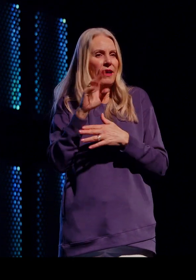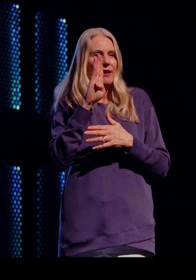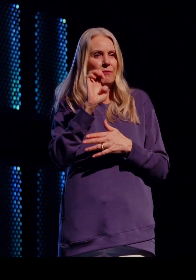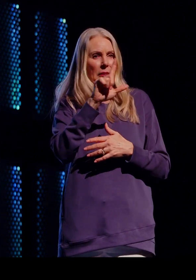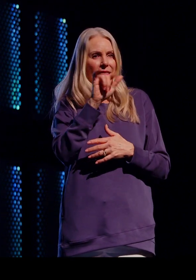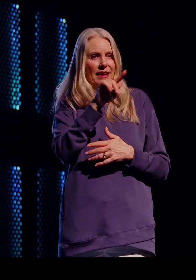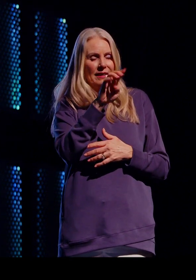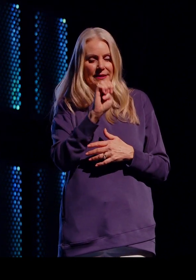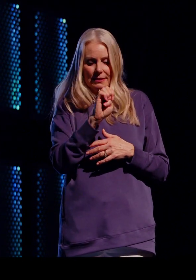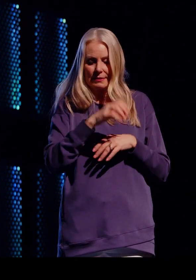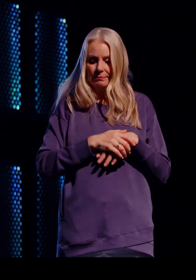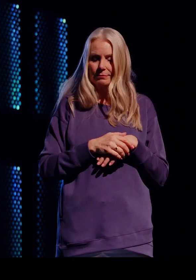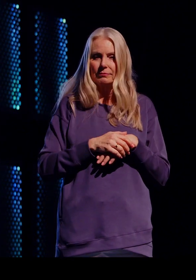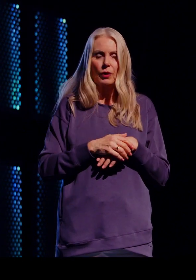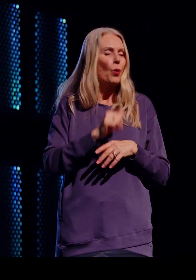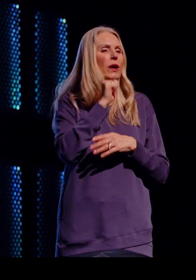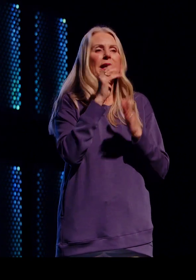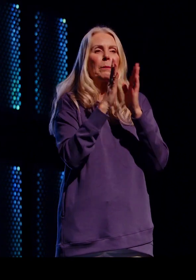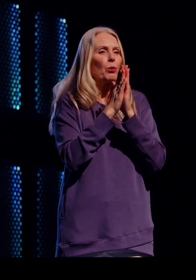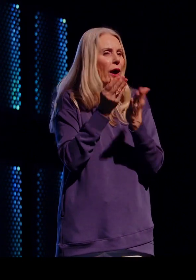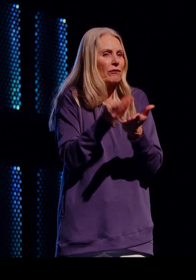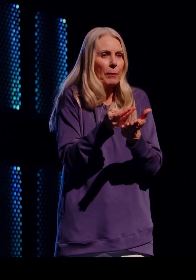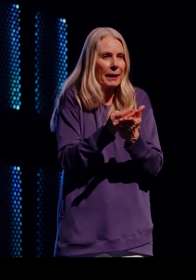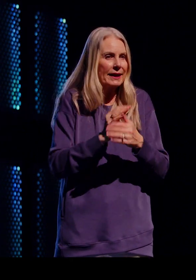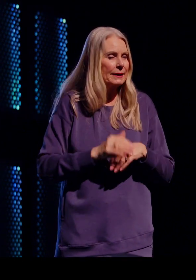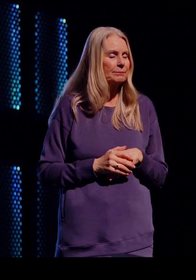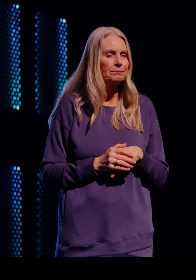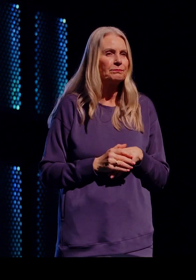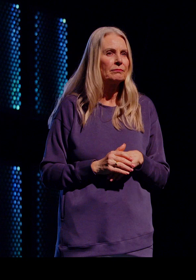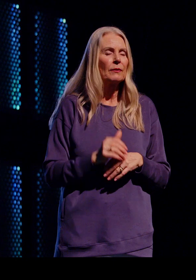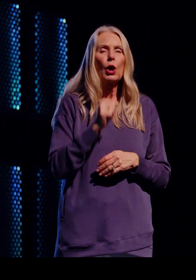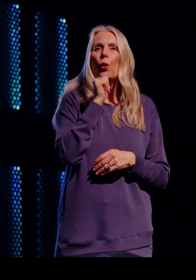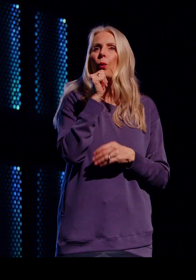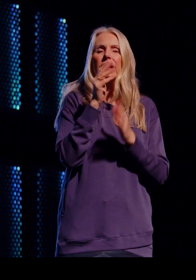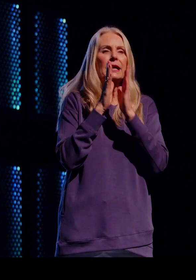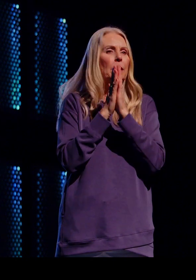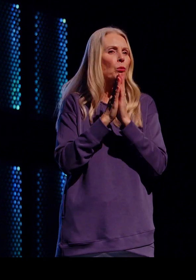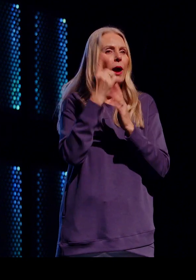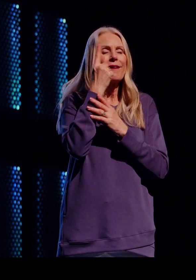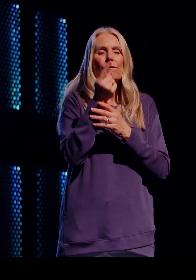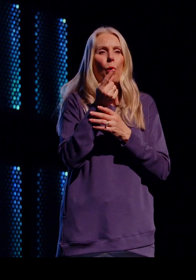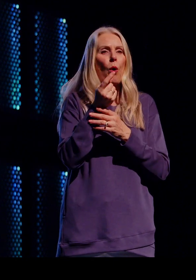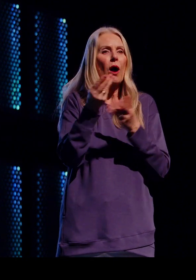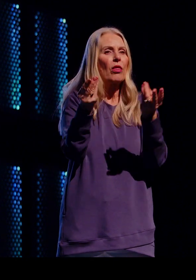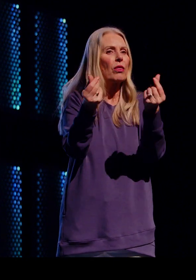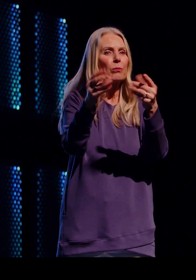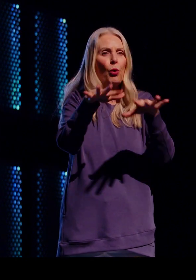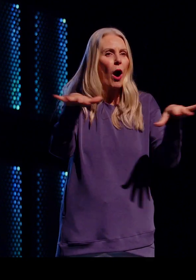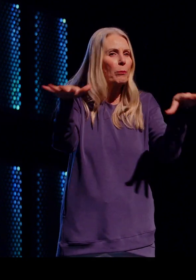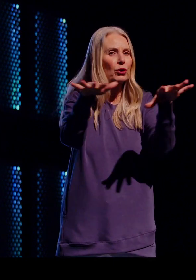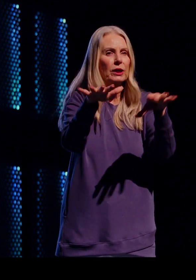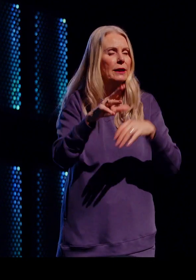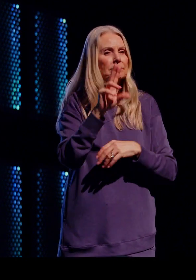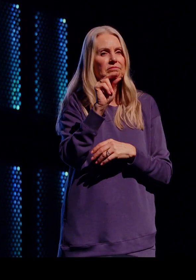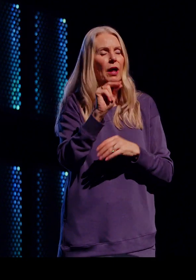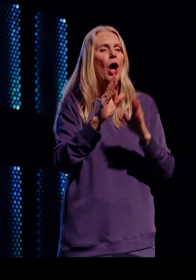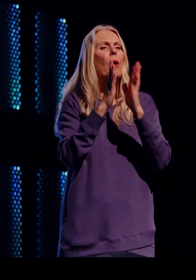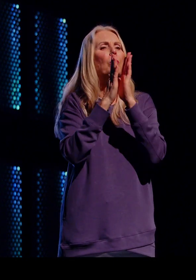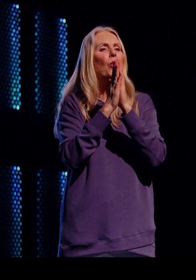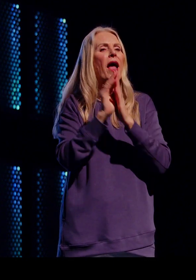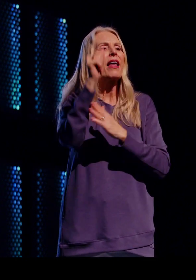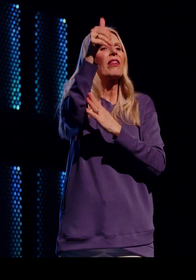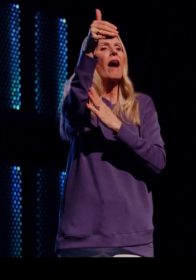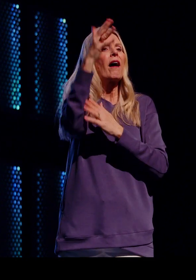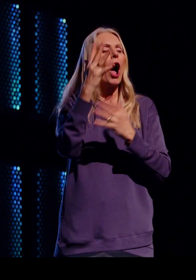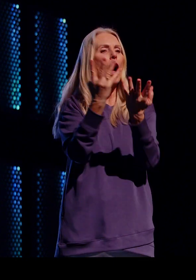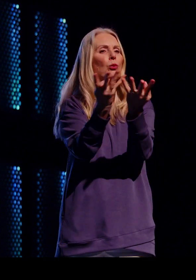2017, we didn't pray for money. We didn't pray for the property. We didn't pray. We prayed that God would surround